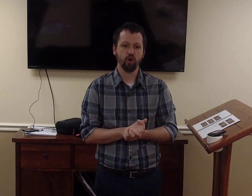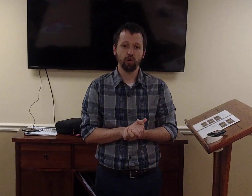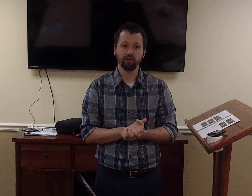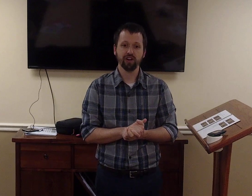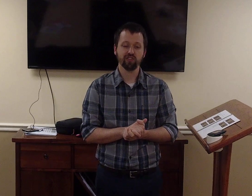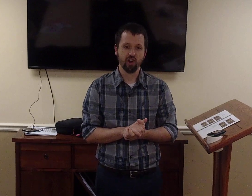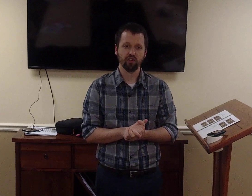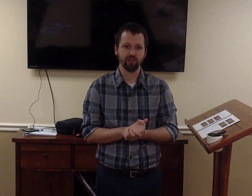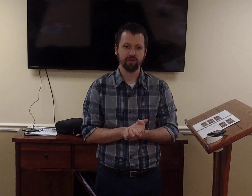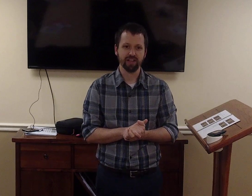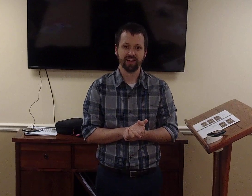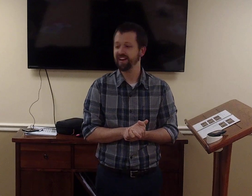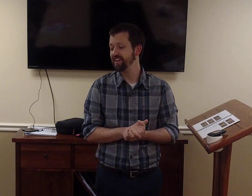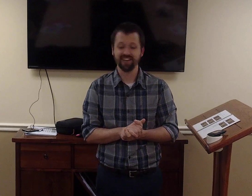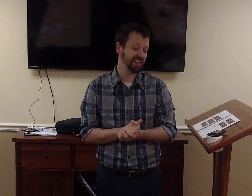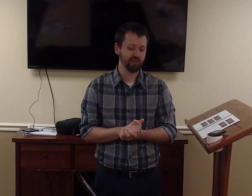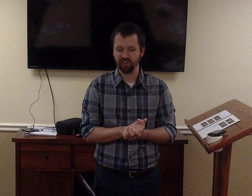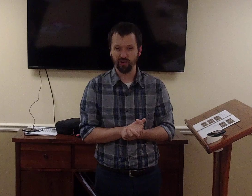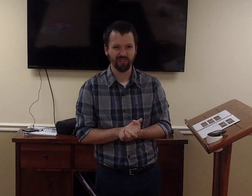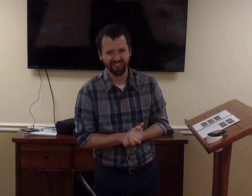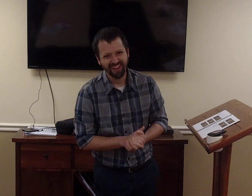older and taller than me. And I didn't get either of those.